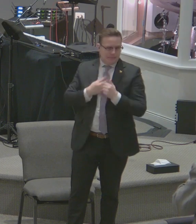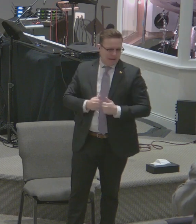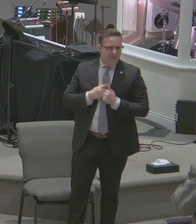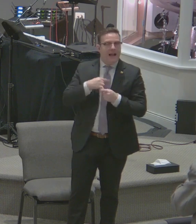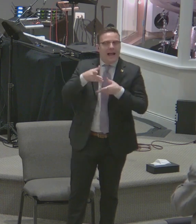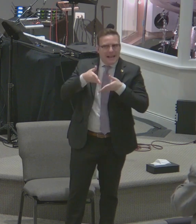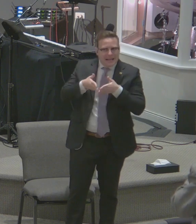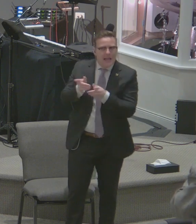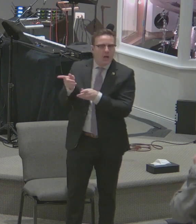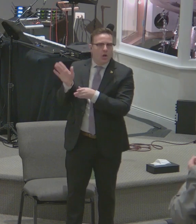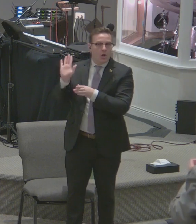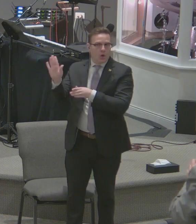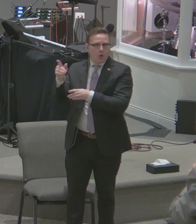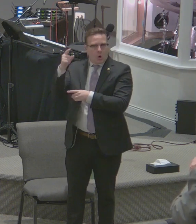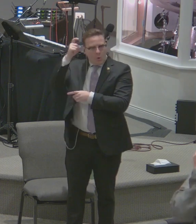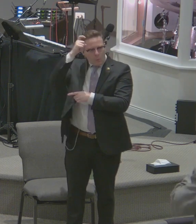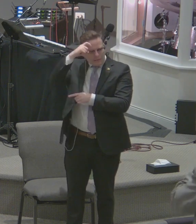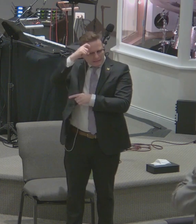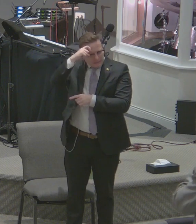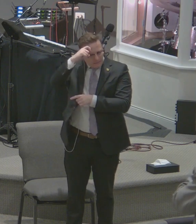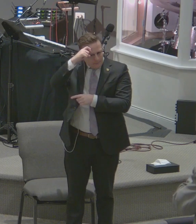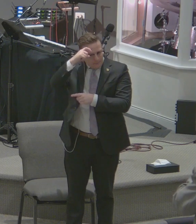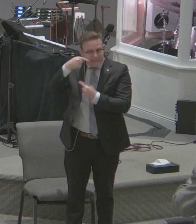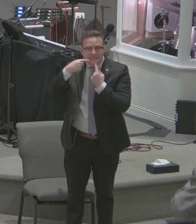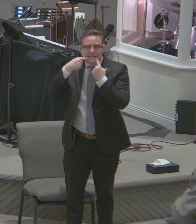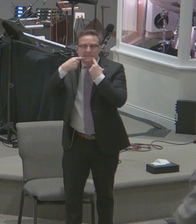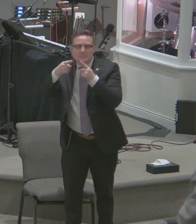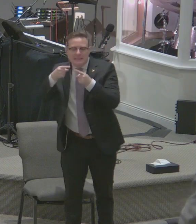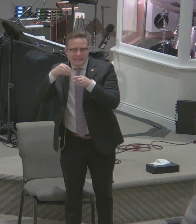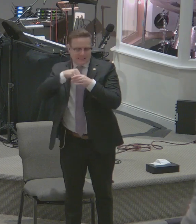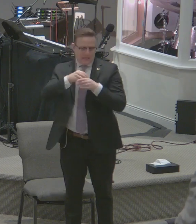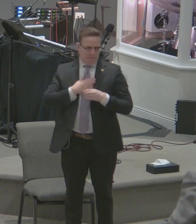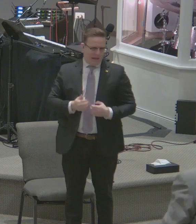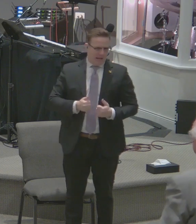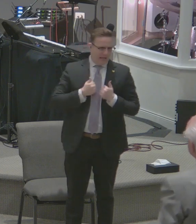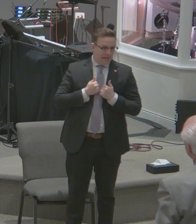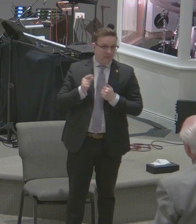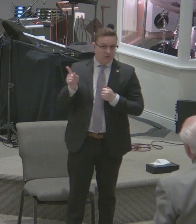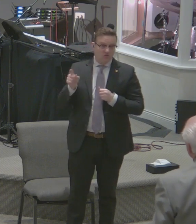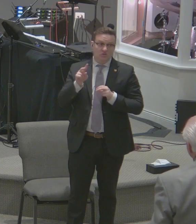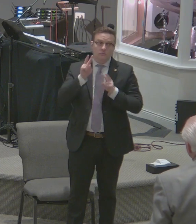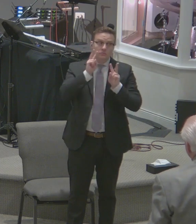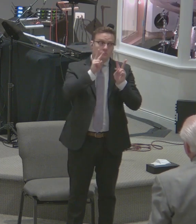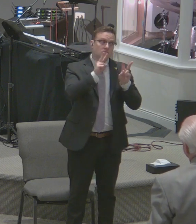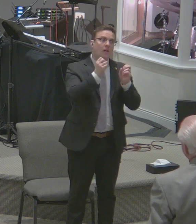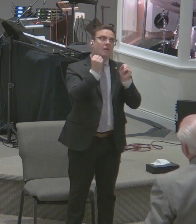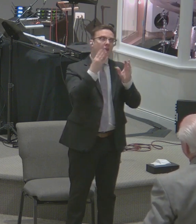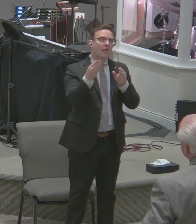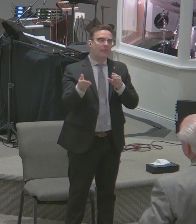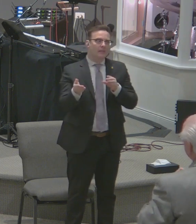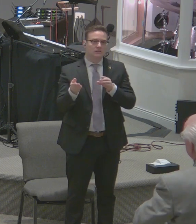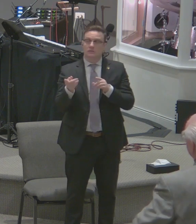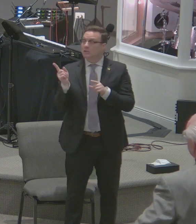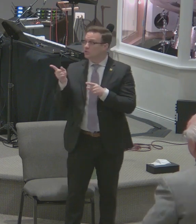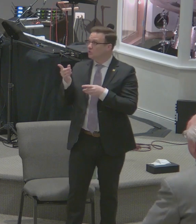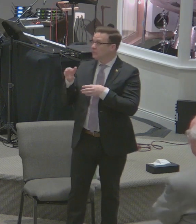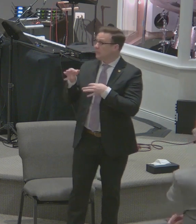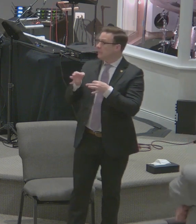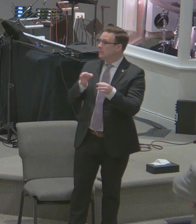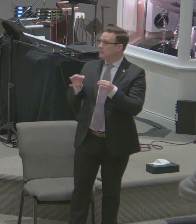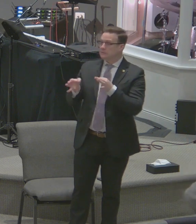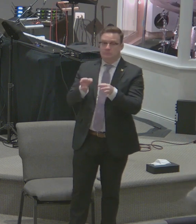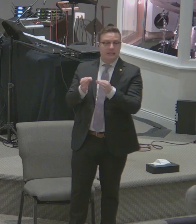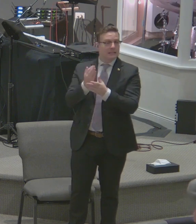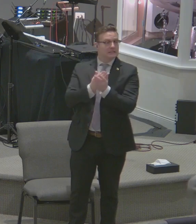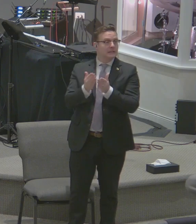Amen. I've let her wisdom and experience speak into my life. And she's observed a lot of things that she just told him about, and then he